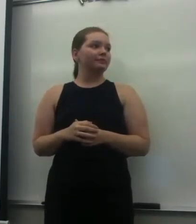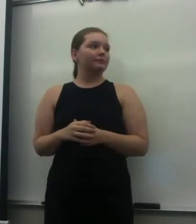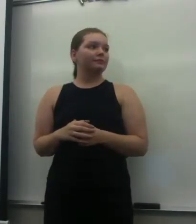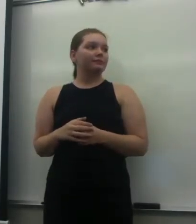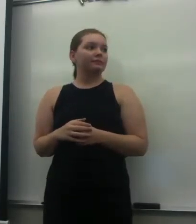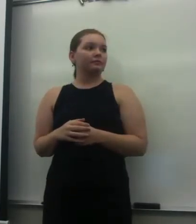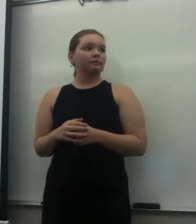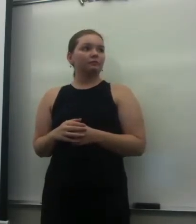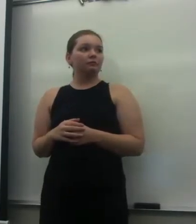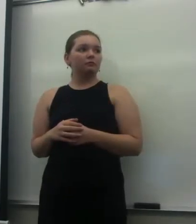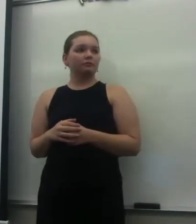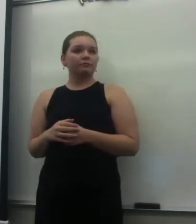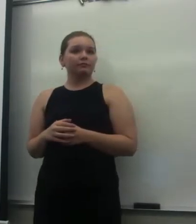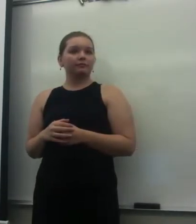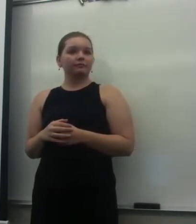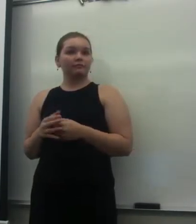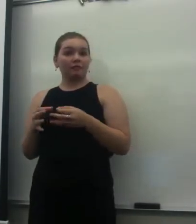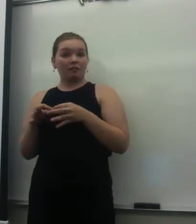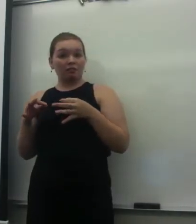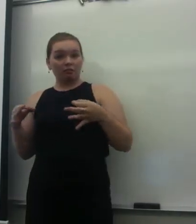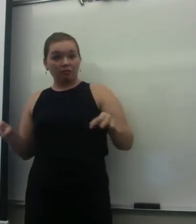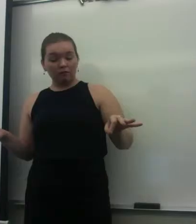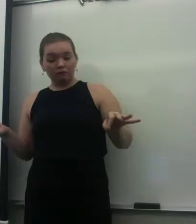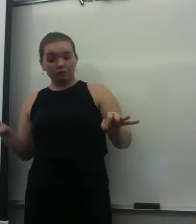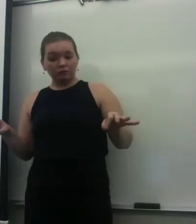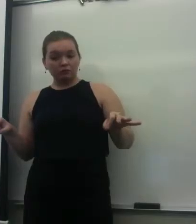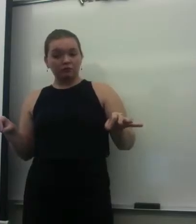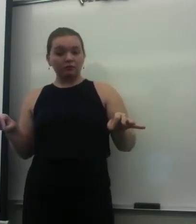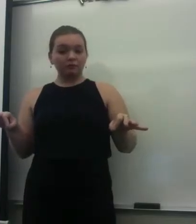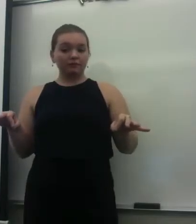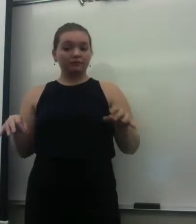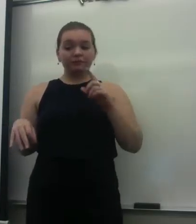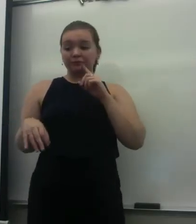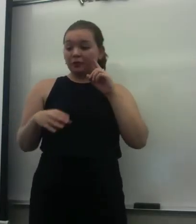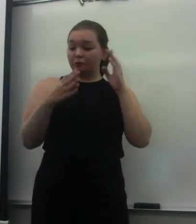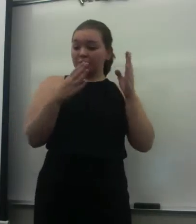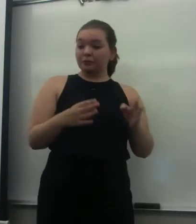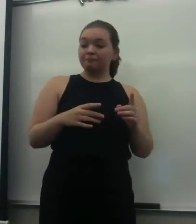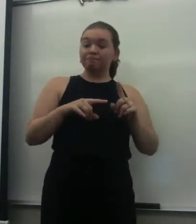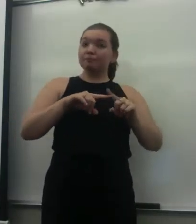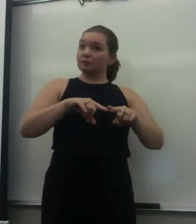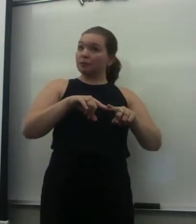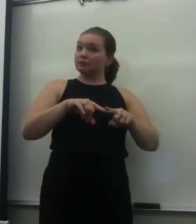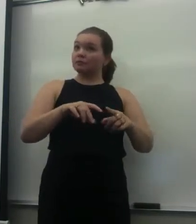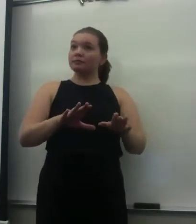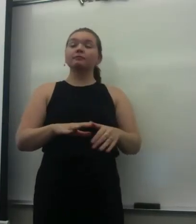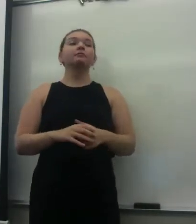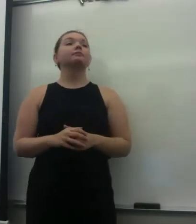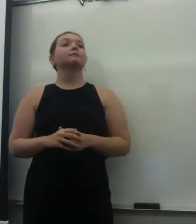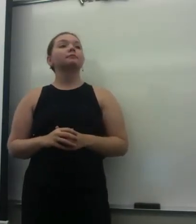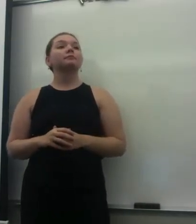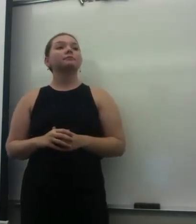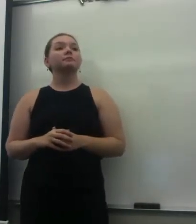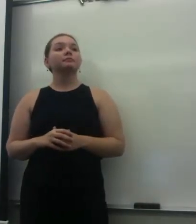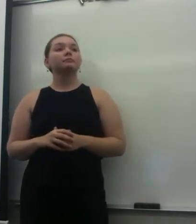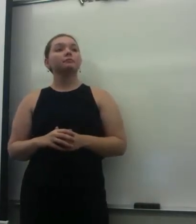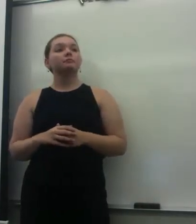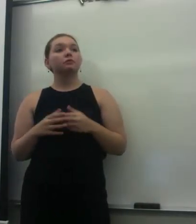used varies depending on the deaf consumer's needs. You could have a consumer who uses